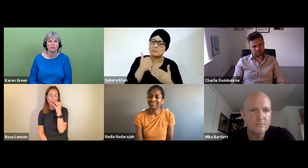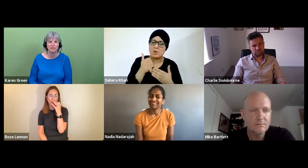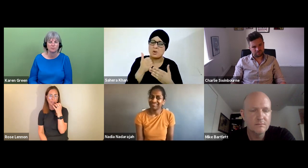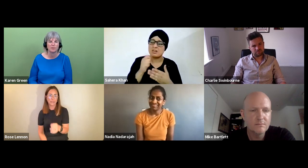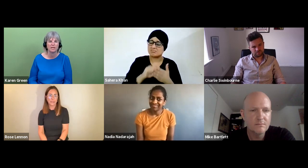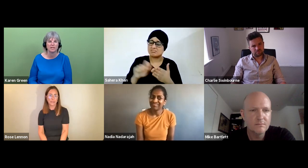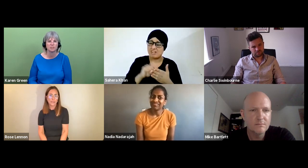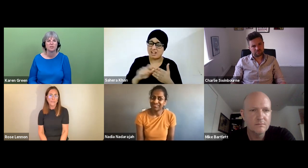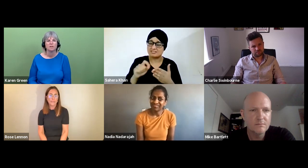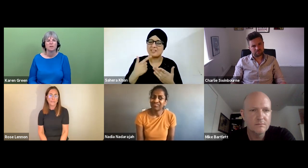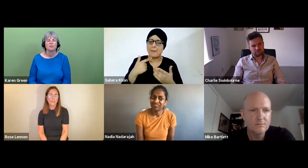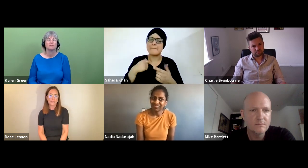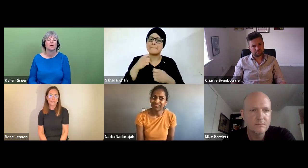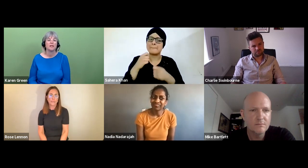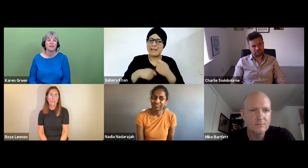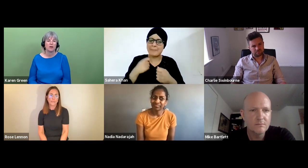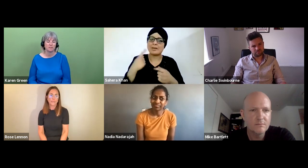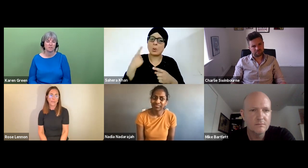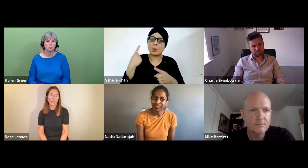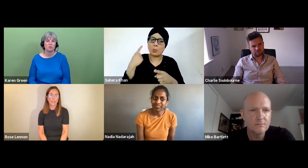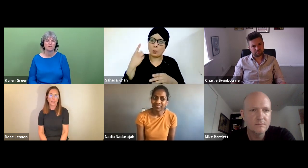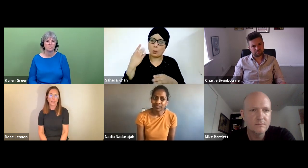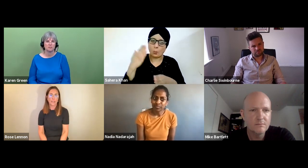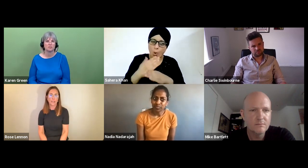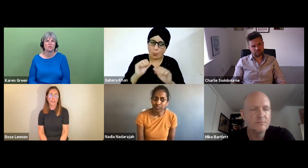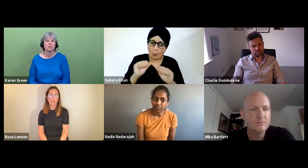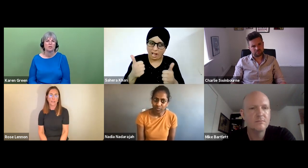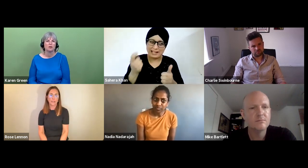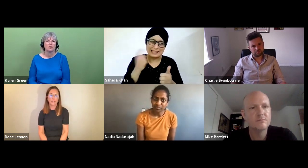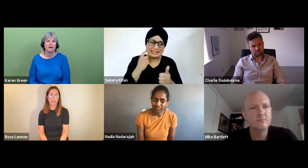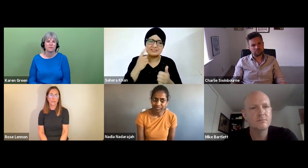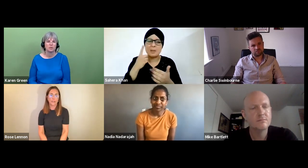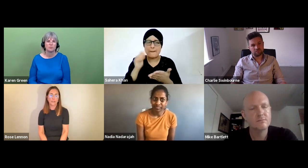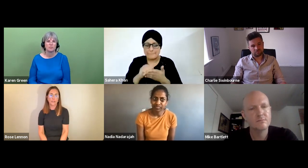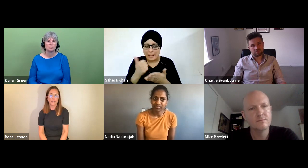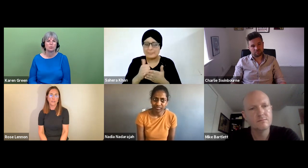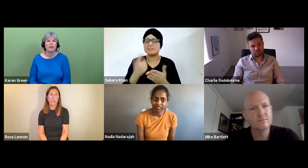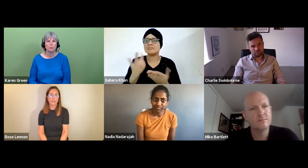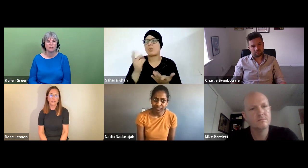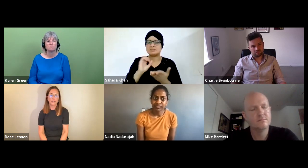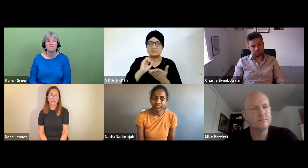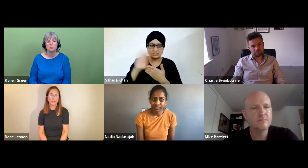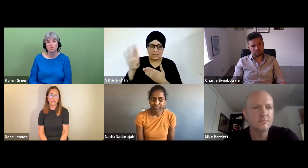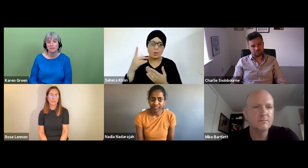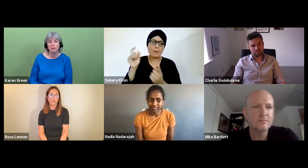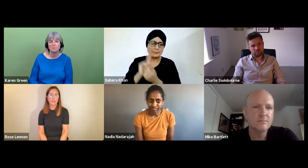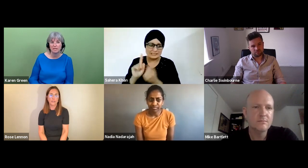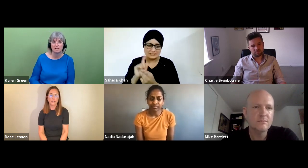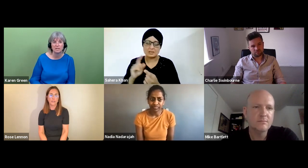for my English. But finally I got access to work funding, so I have interpreter support now, which has made working a bit easier.